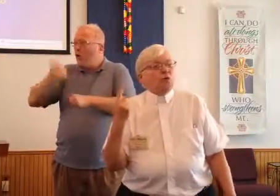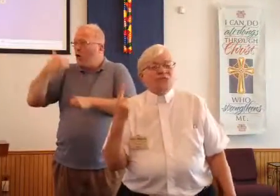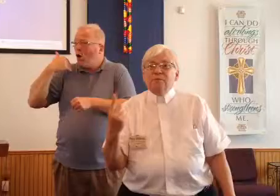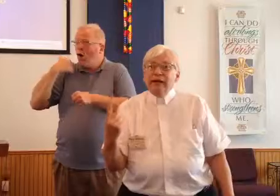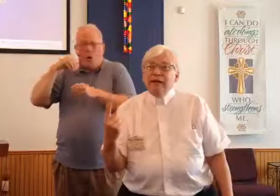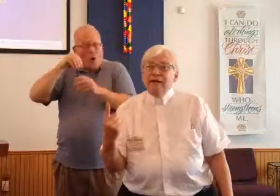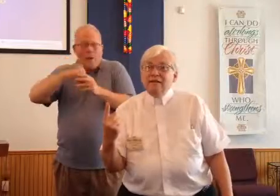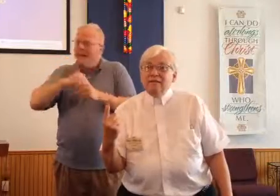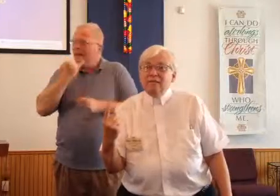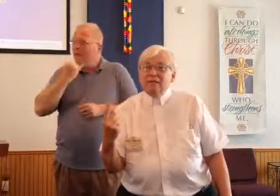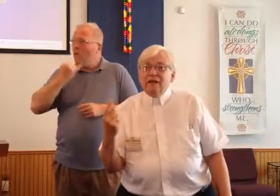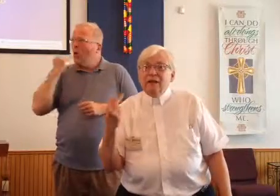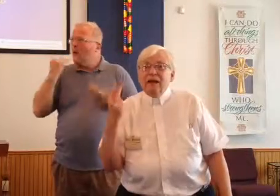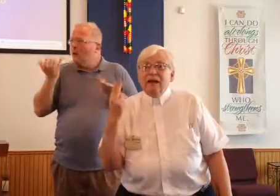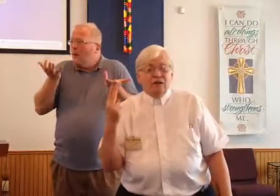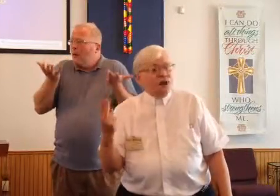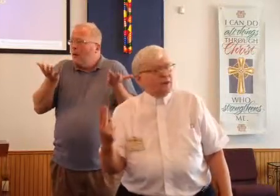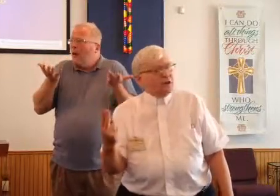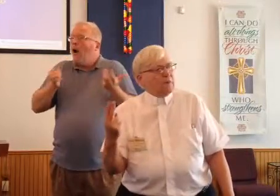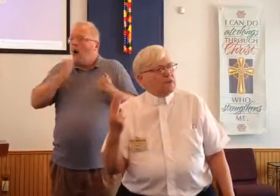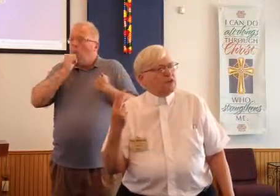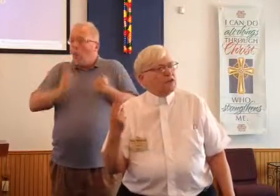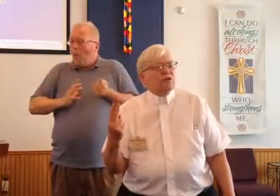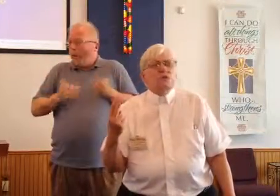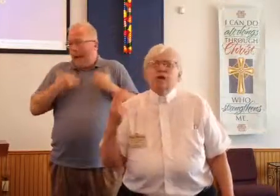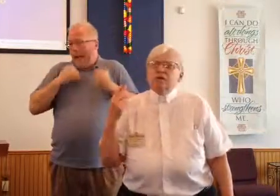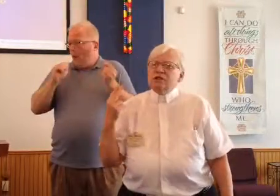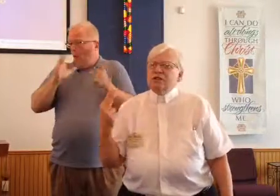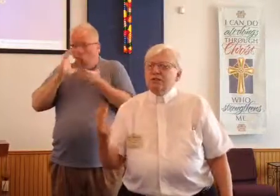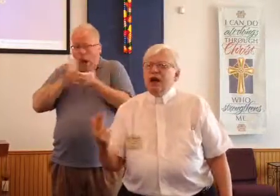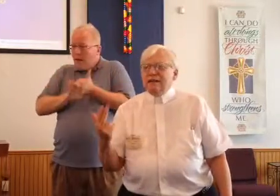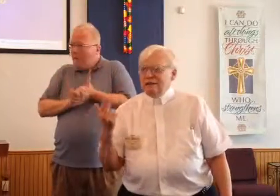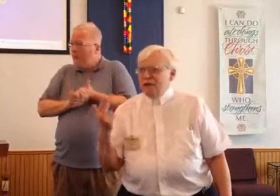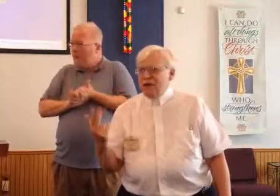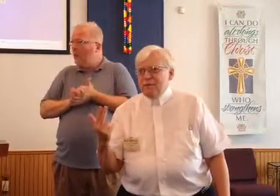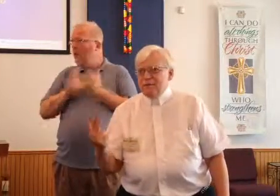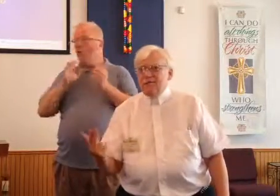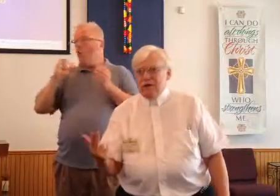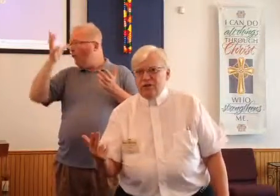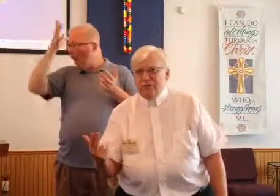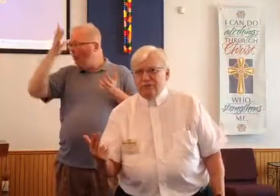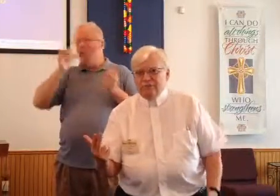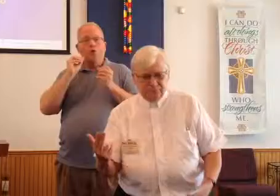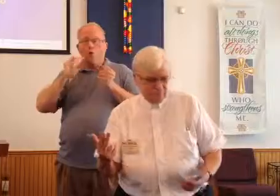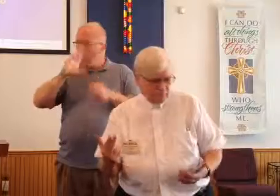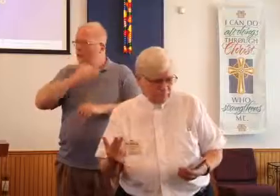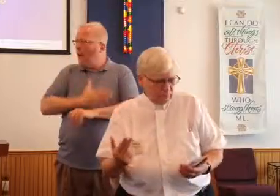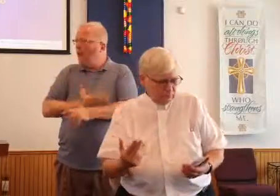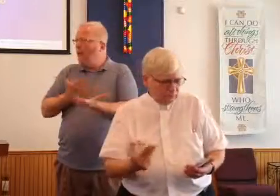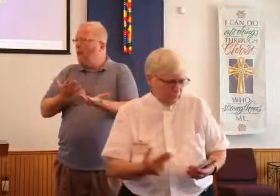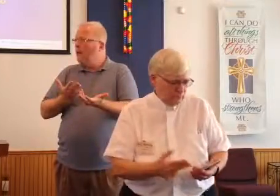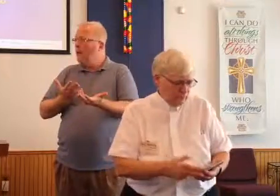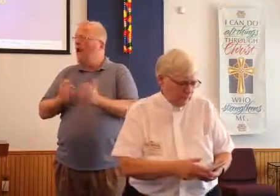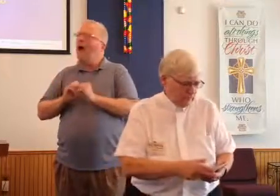Option one was to beg, and option two was to practice Rahab's profession.